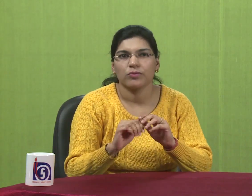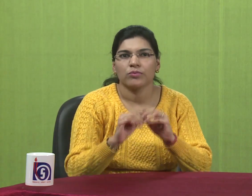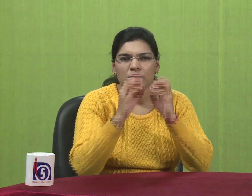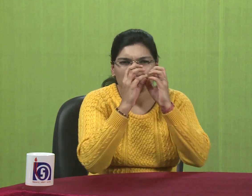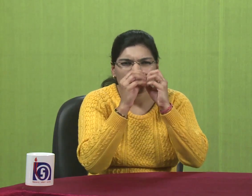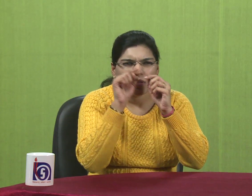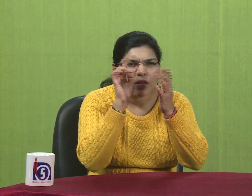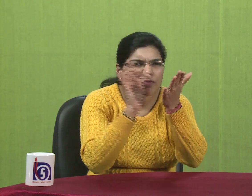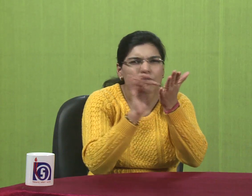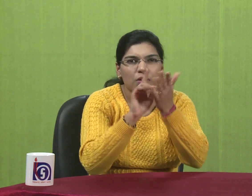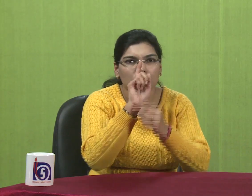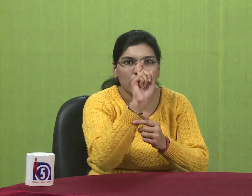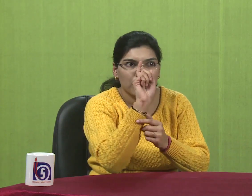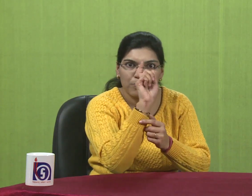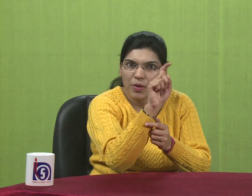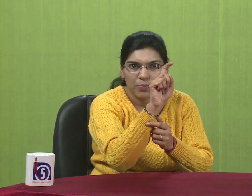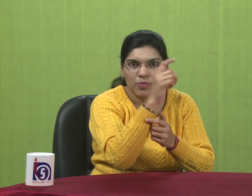and click on change.